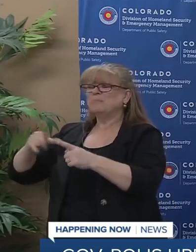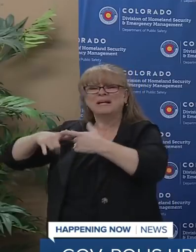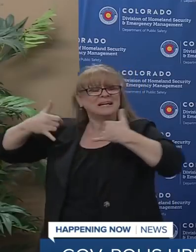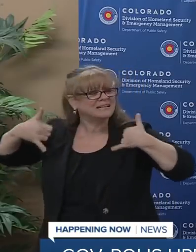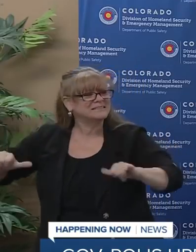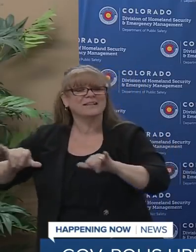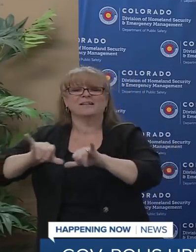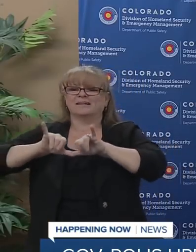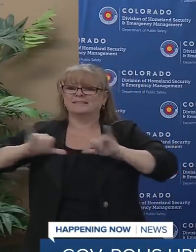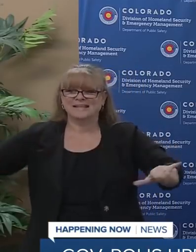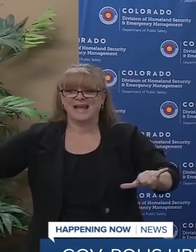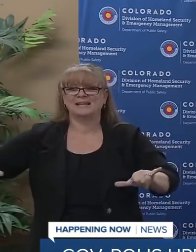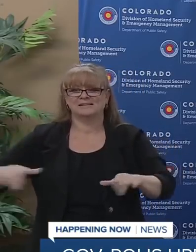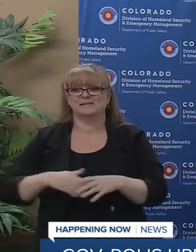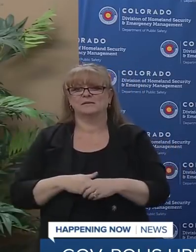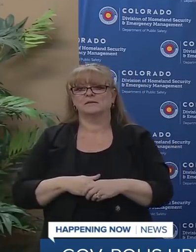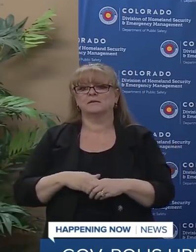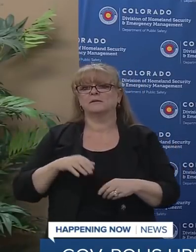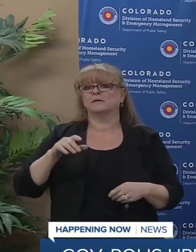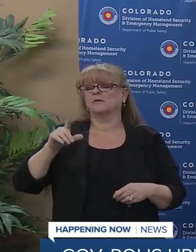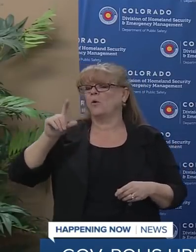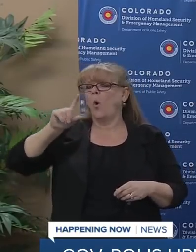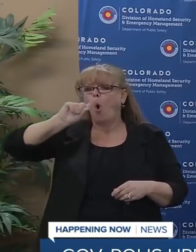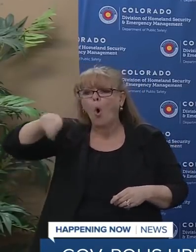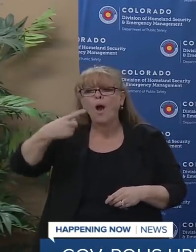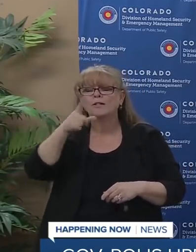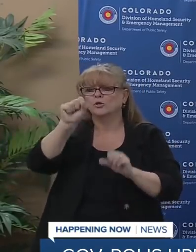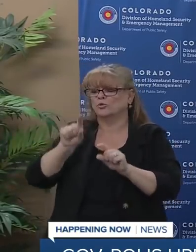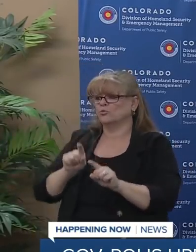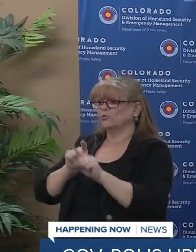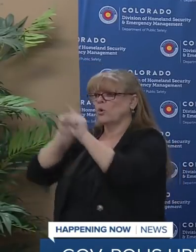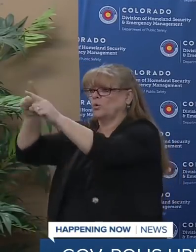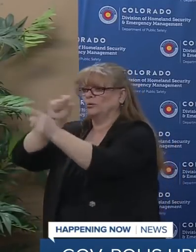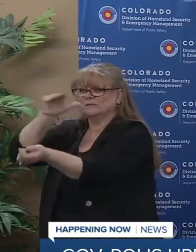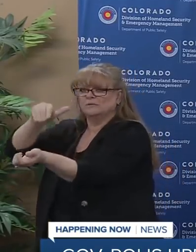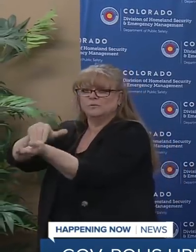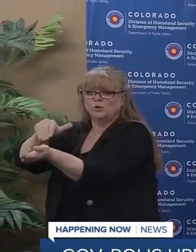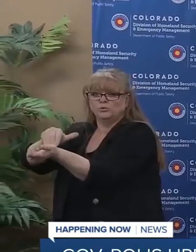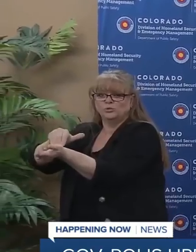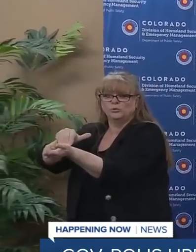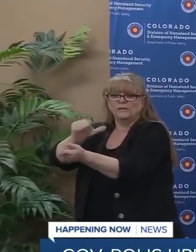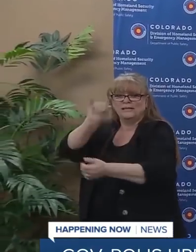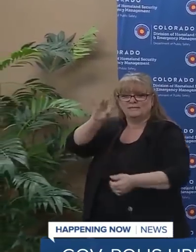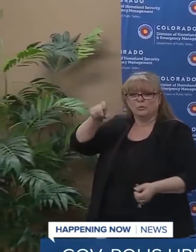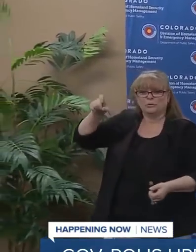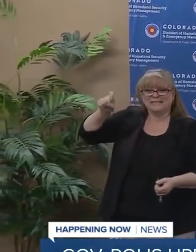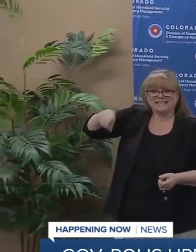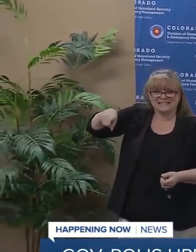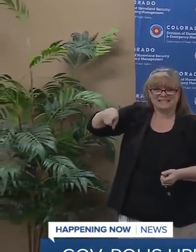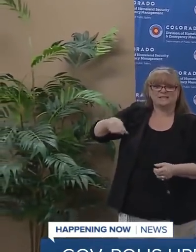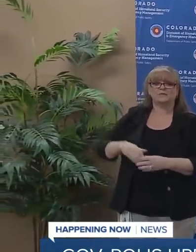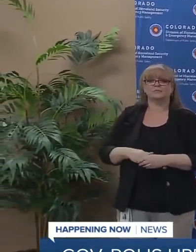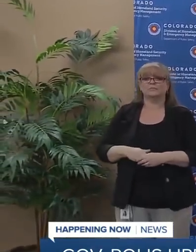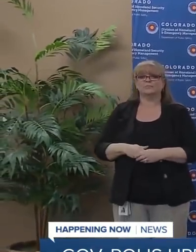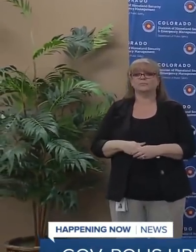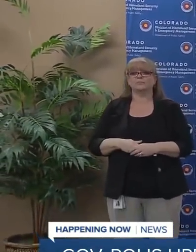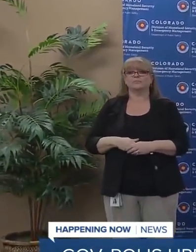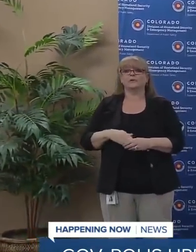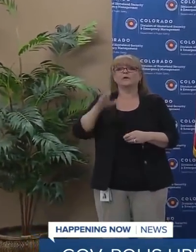medical attention when you need it. Here's the big change that we are implementing today. We're asking all Coloradans to wear